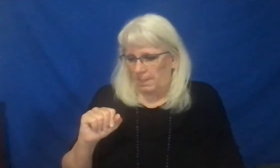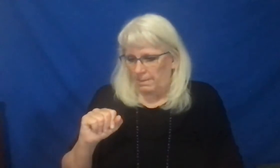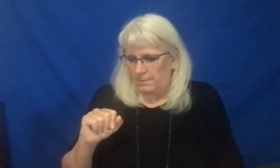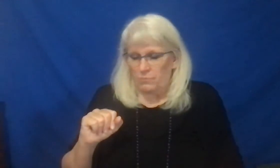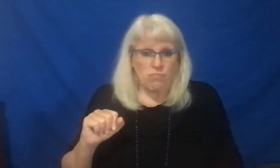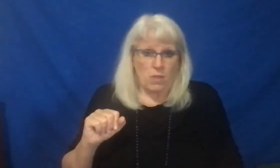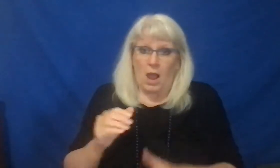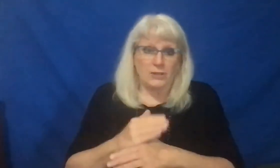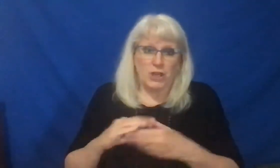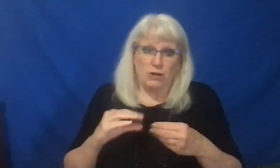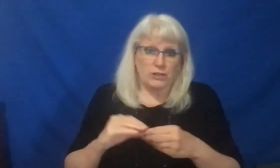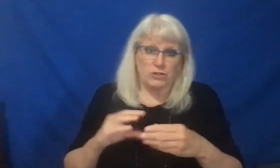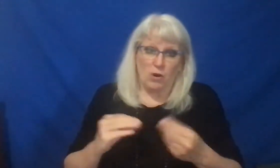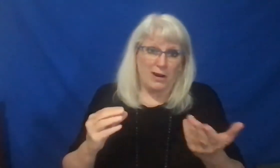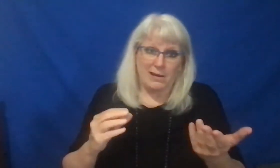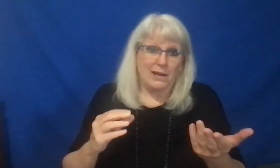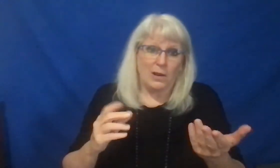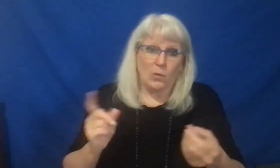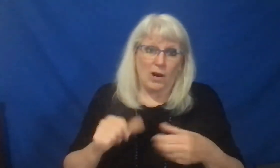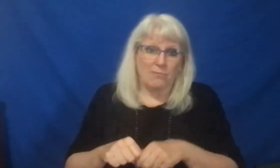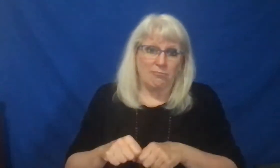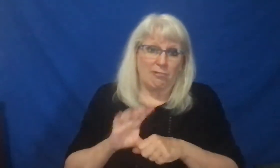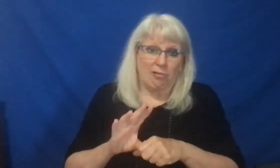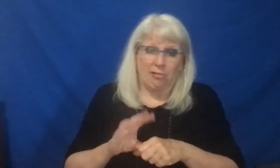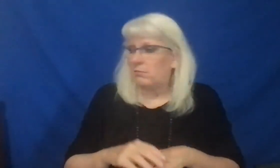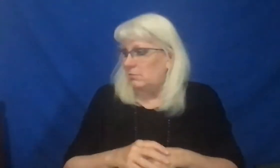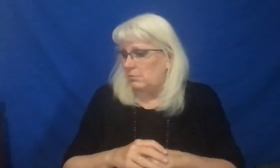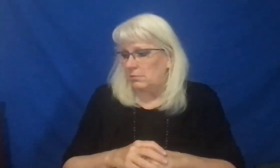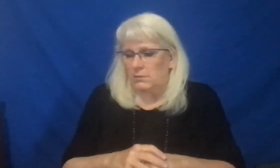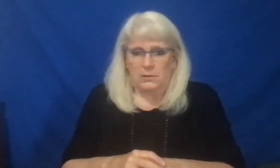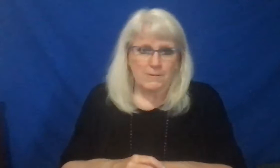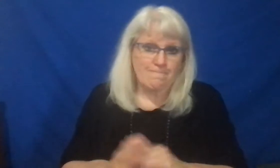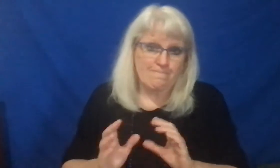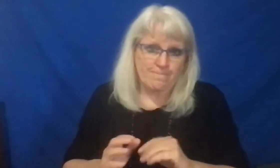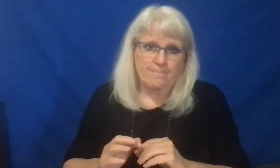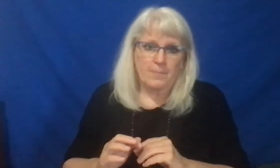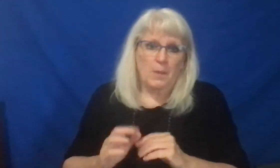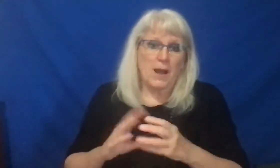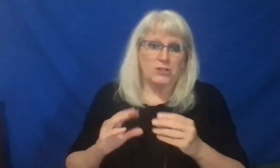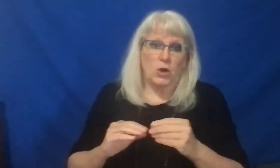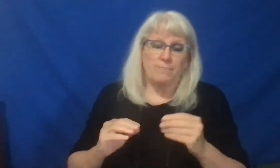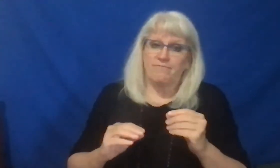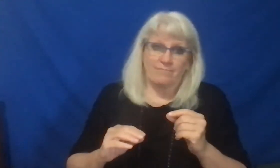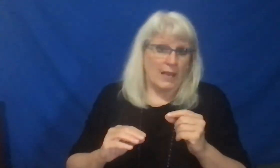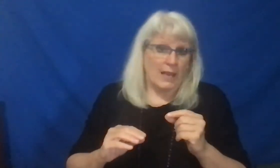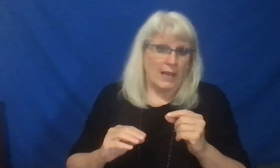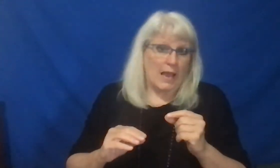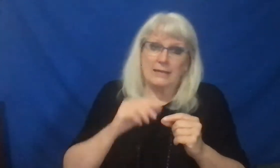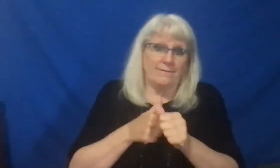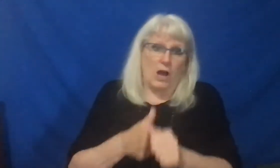make myself look very good. It's about how I actually didn't act in the spirit, as Debbie would say, of Tradition 2